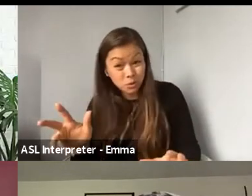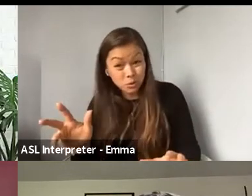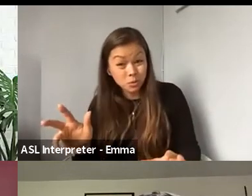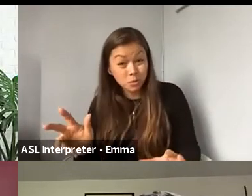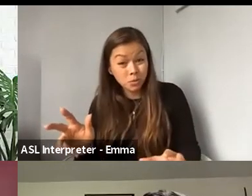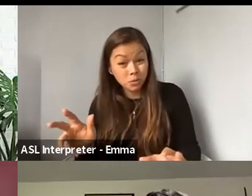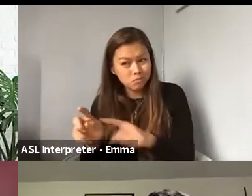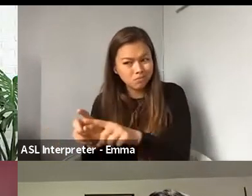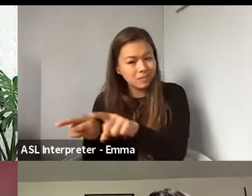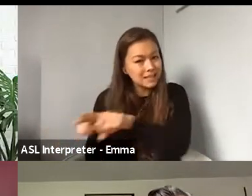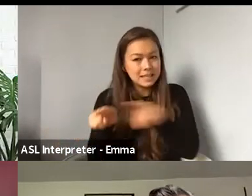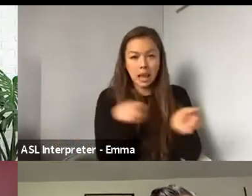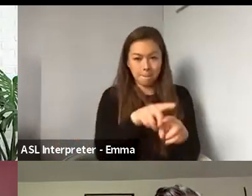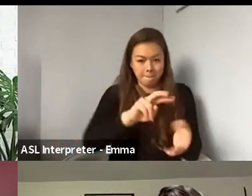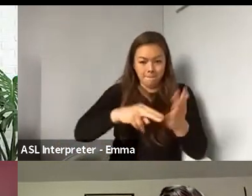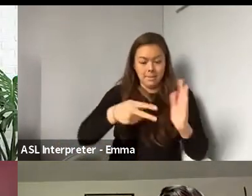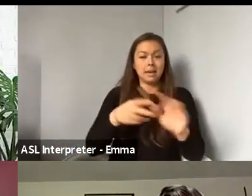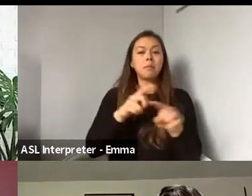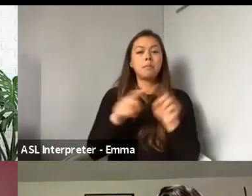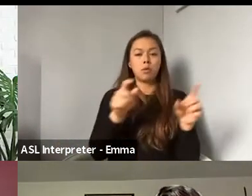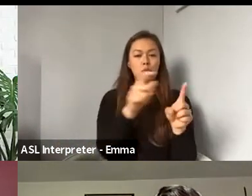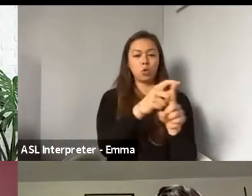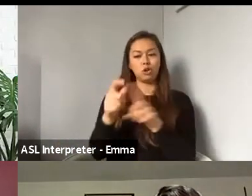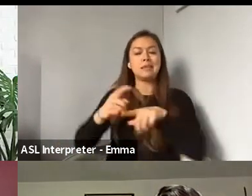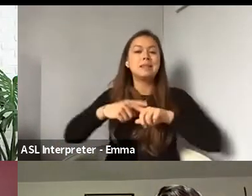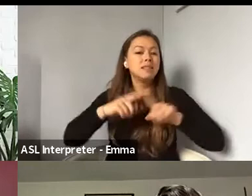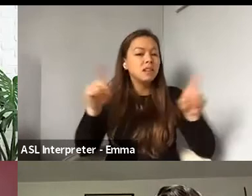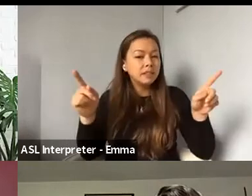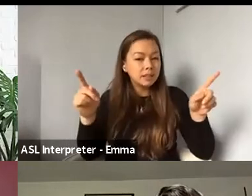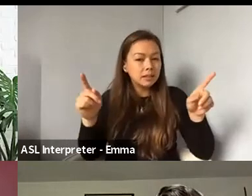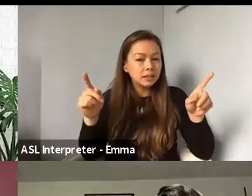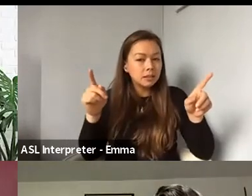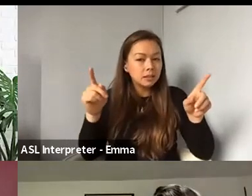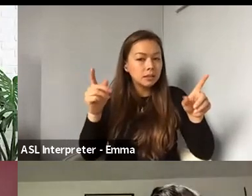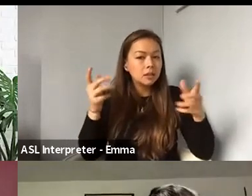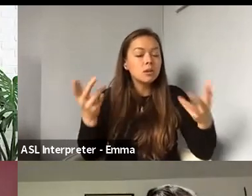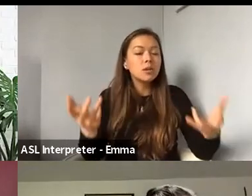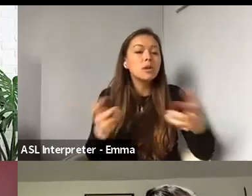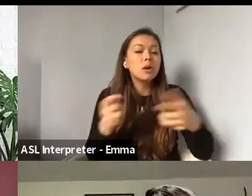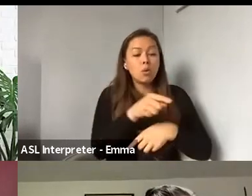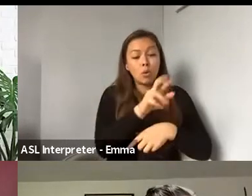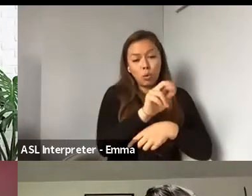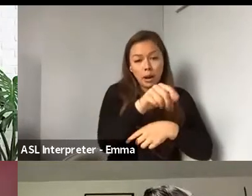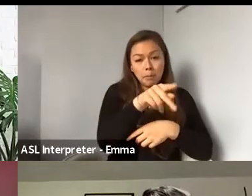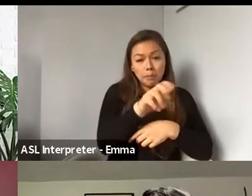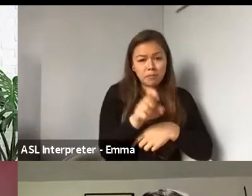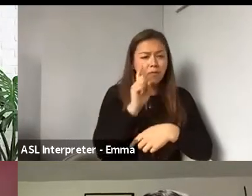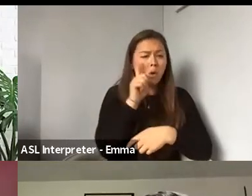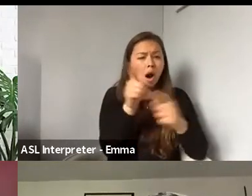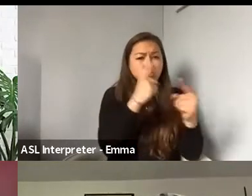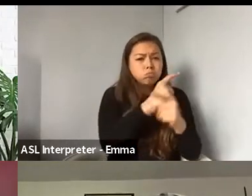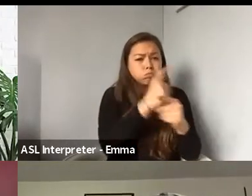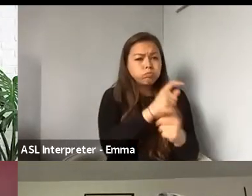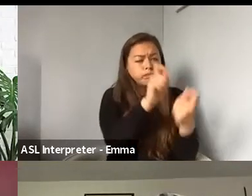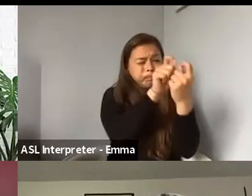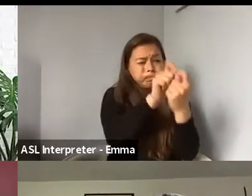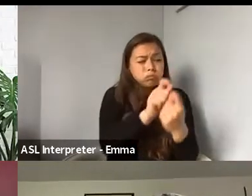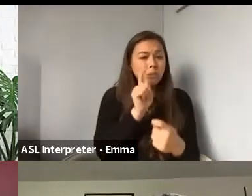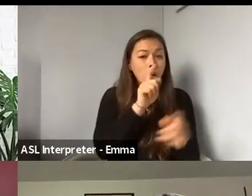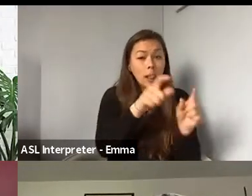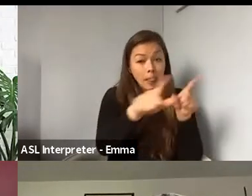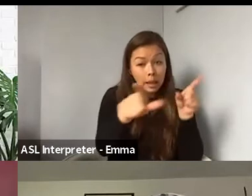usually it would be something that would be most appropriate for accuracy of language. But in this case, there's twofold reasons